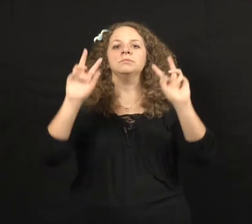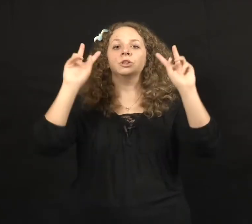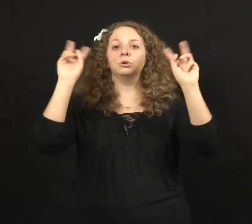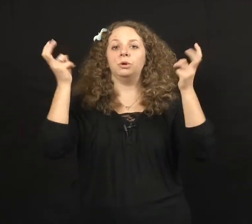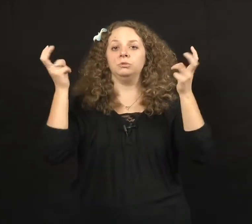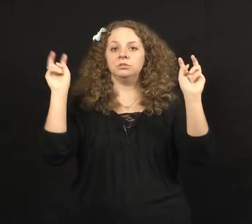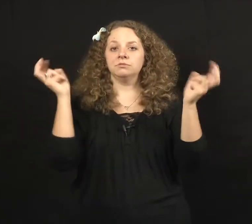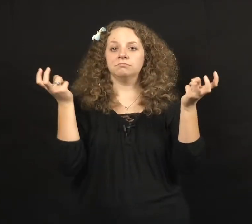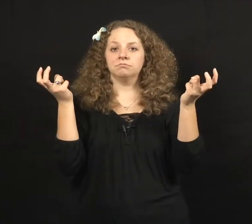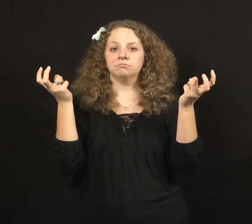Quote.